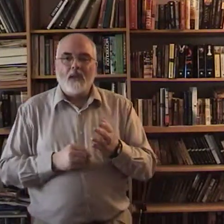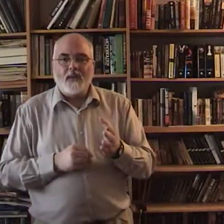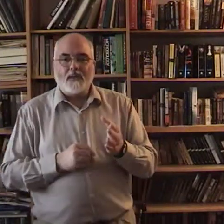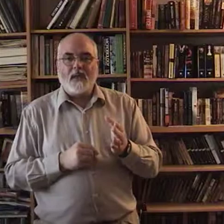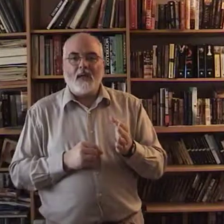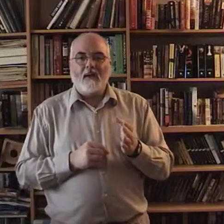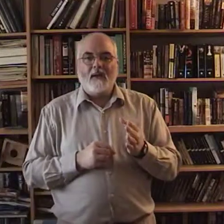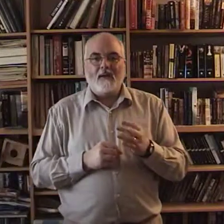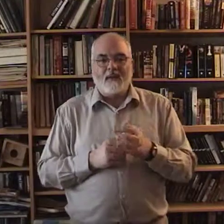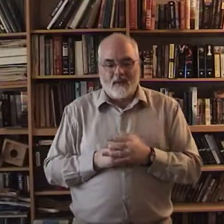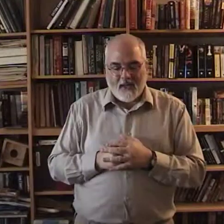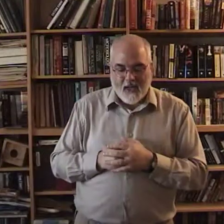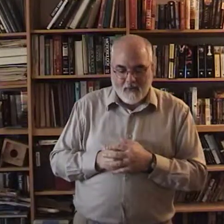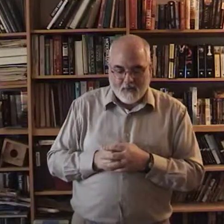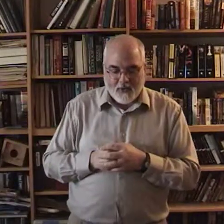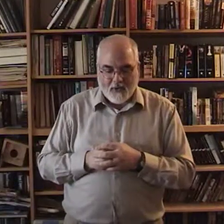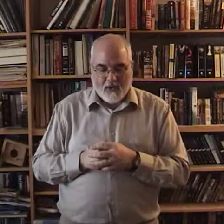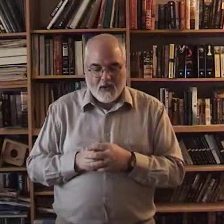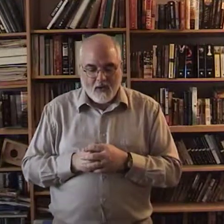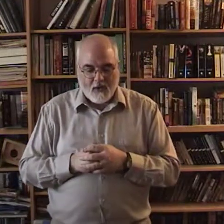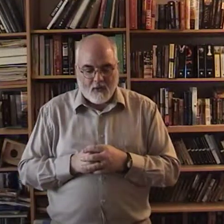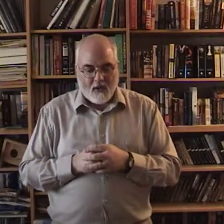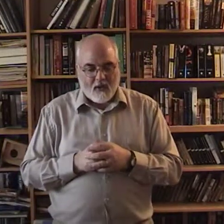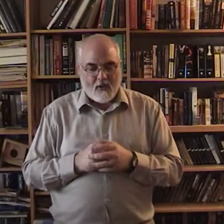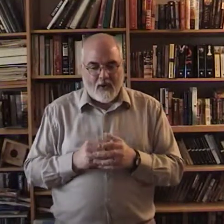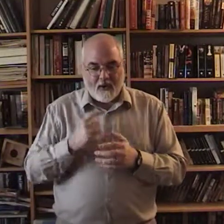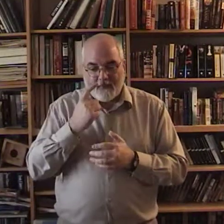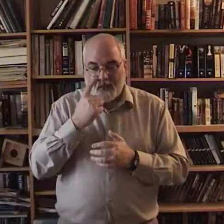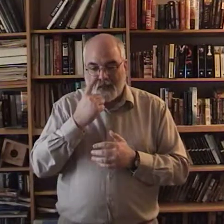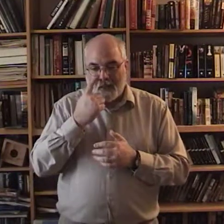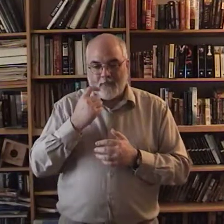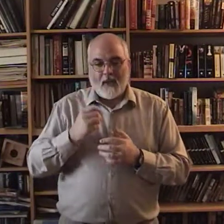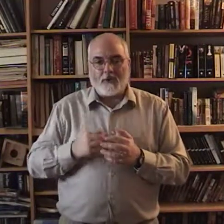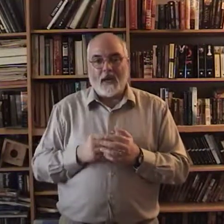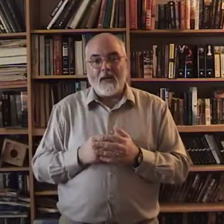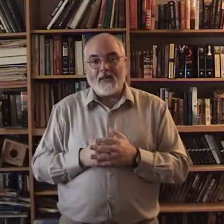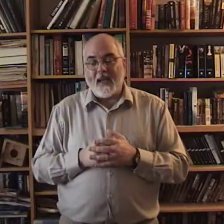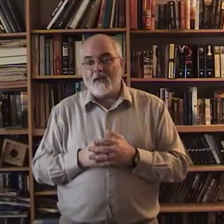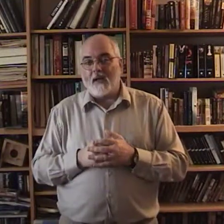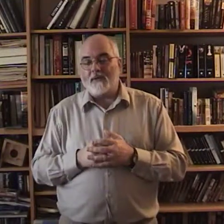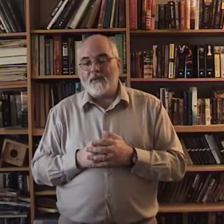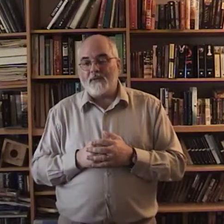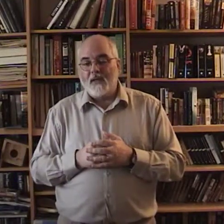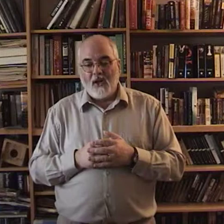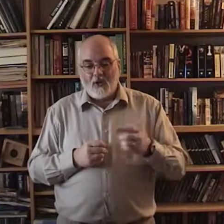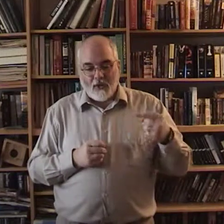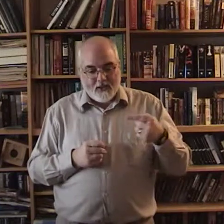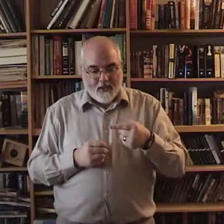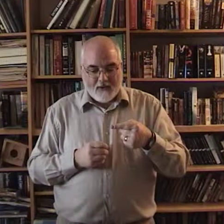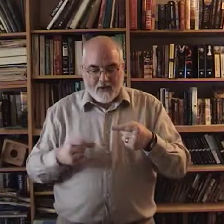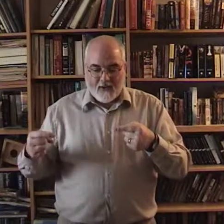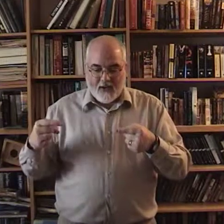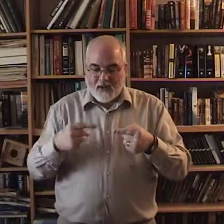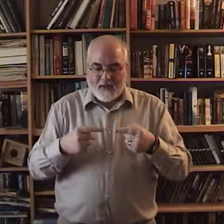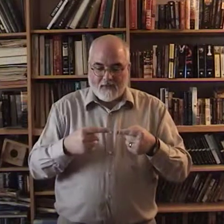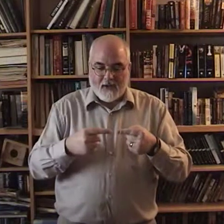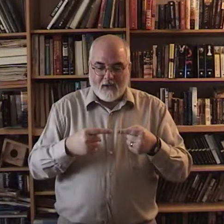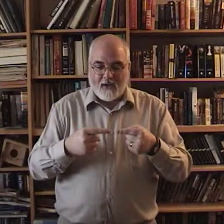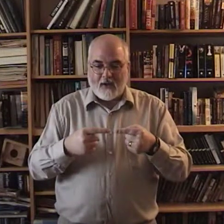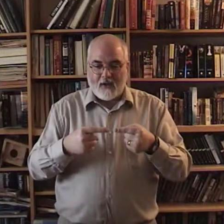You've seen the little game, I'm sure, where you have Chinese handcuffs, where you stick a finger in and stick a finger in